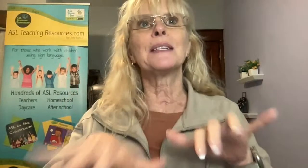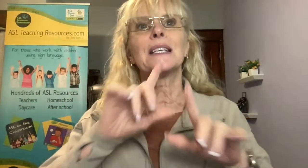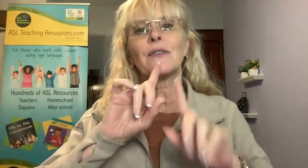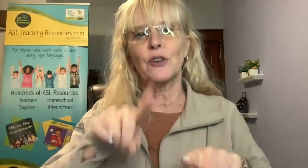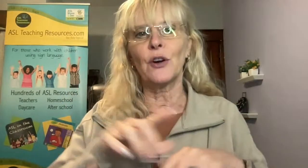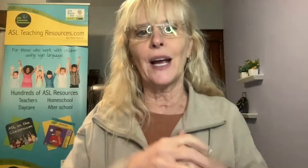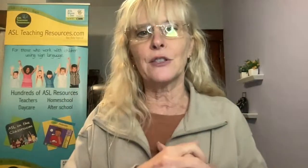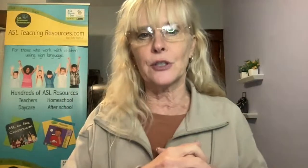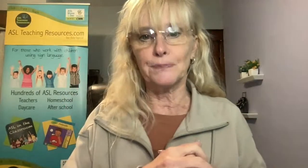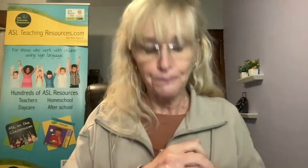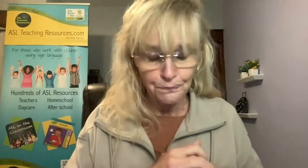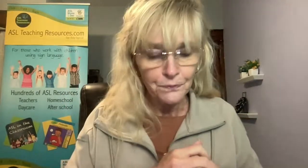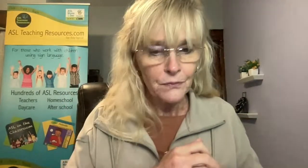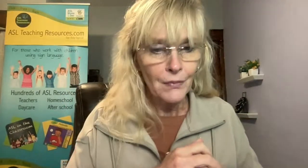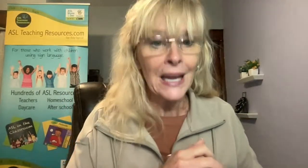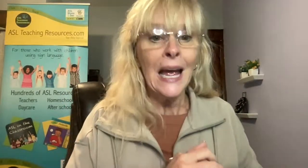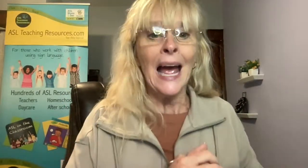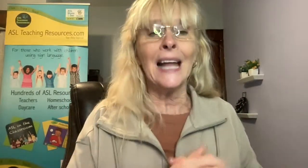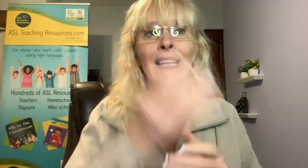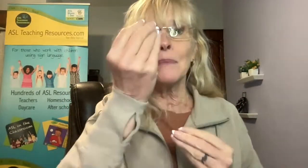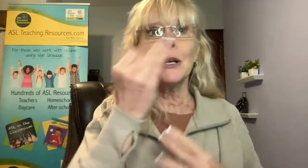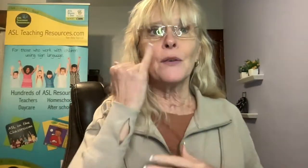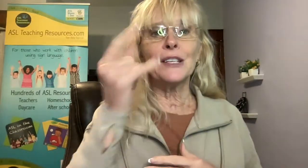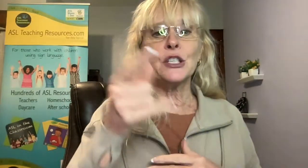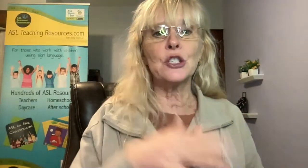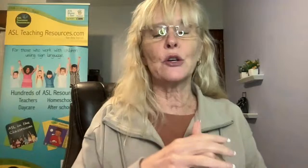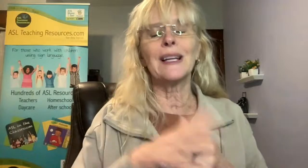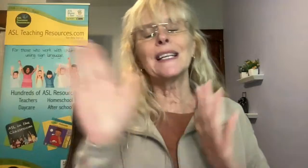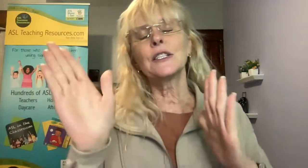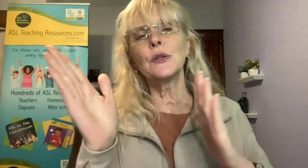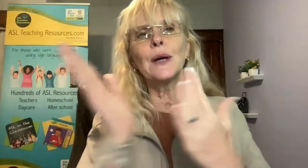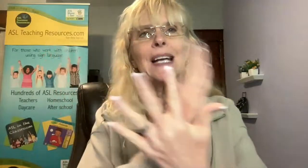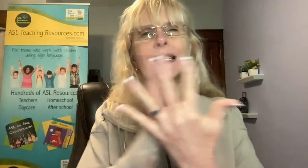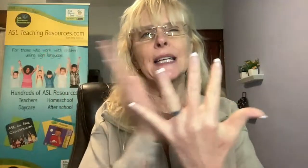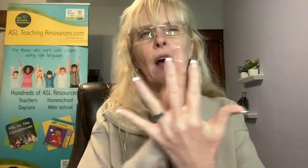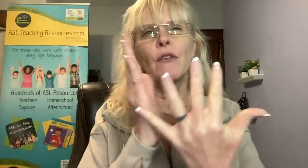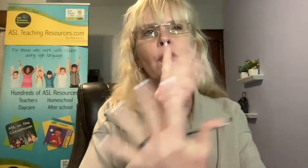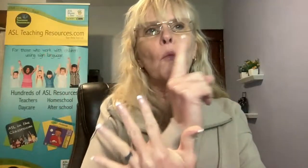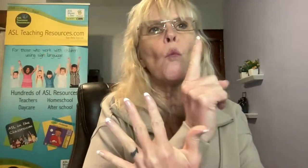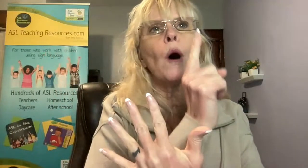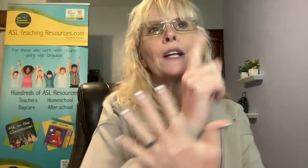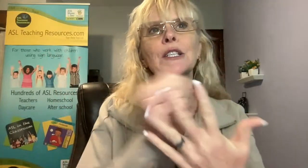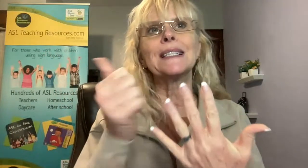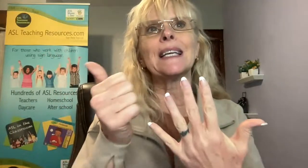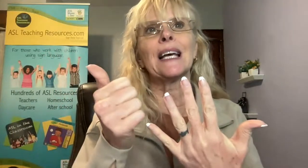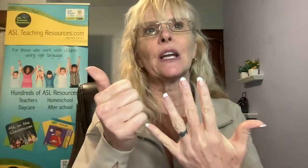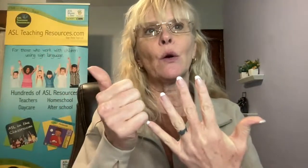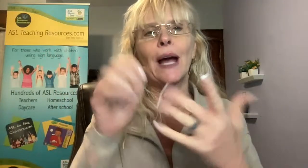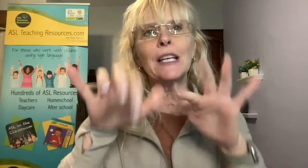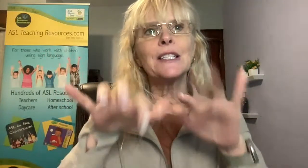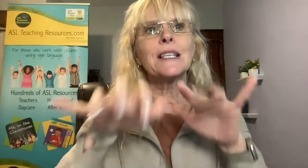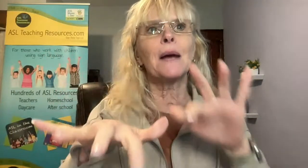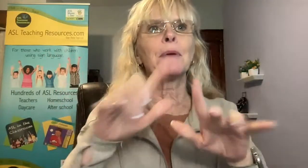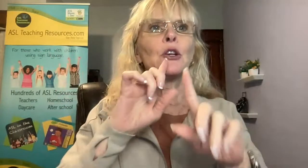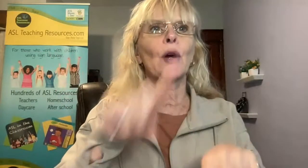in for your answer. And let me know if this is you. Let's do a scale from 1 to 10, okay? Just type in your